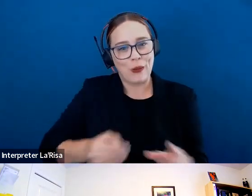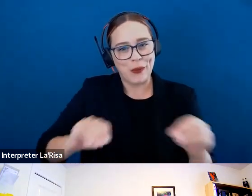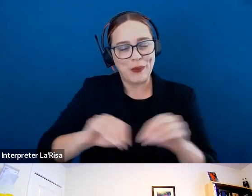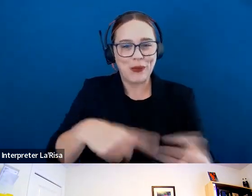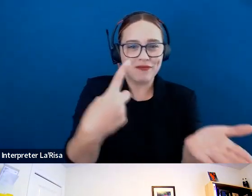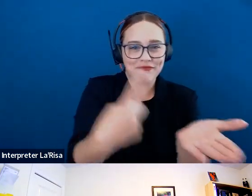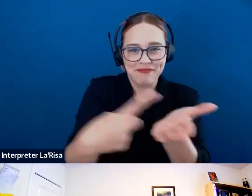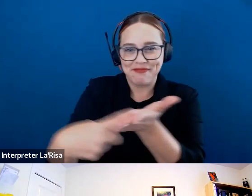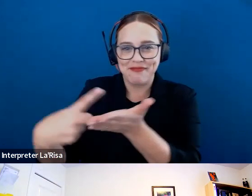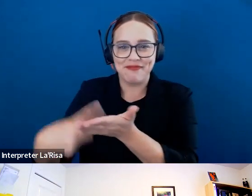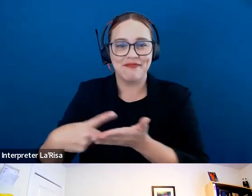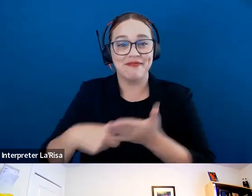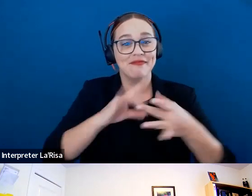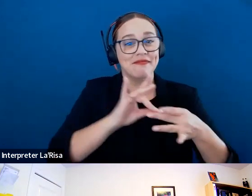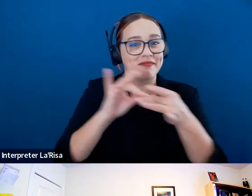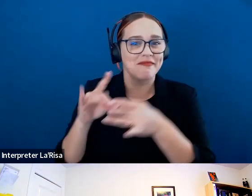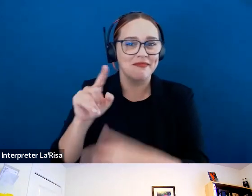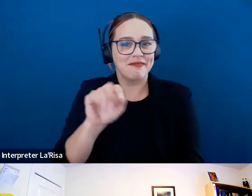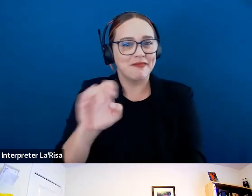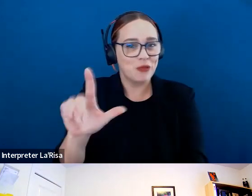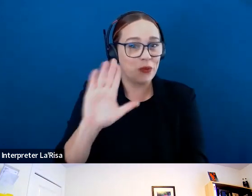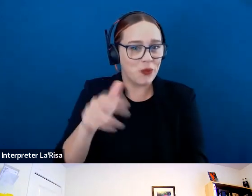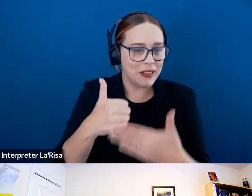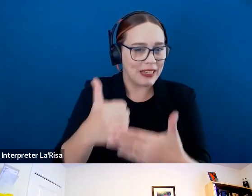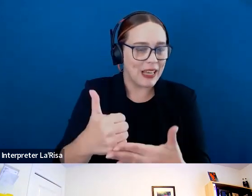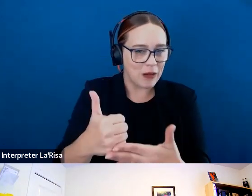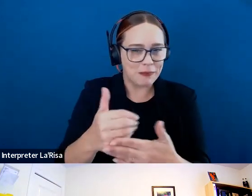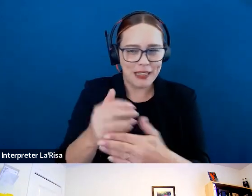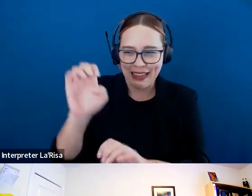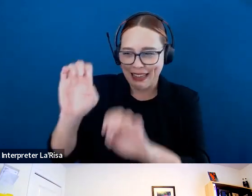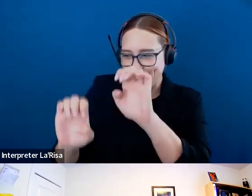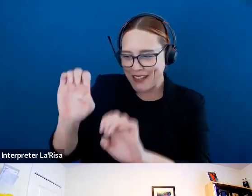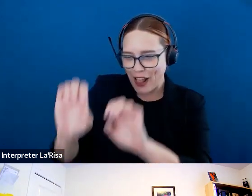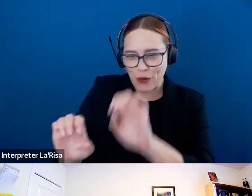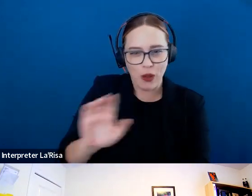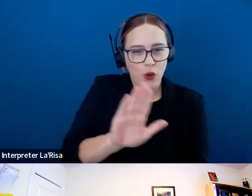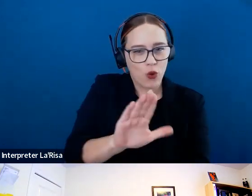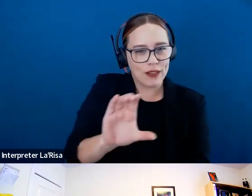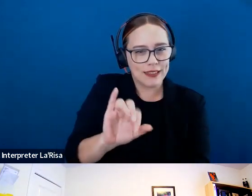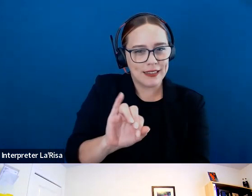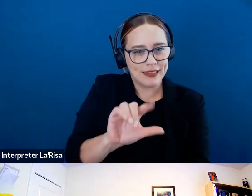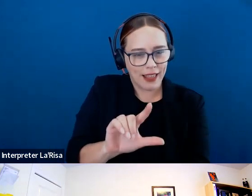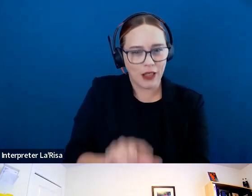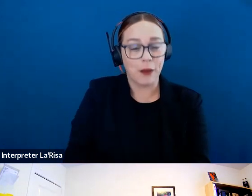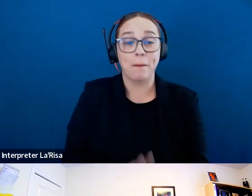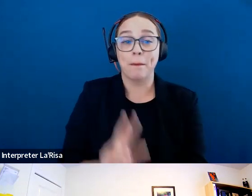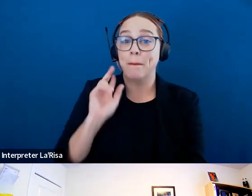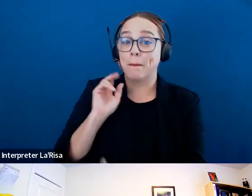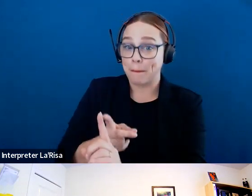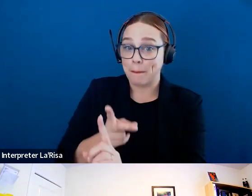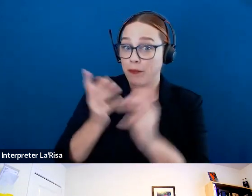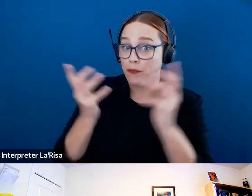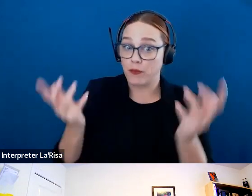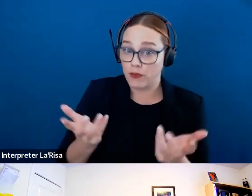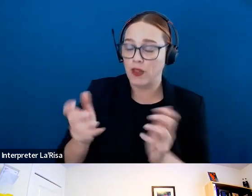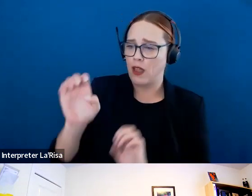tool to help you really evaluate your CIL. So the purpose of the tool is really to